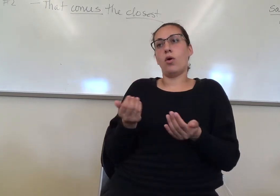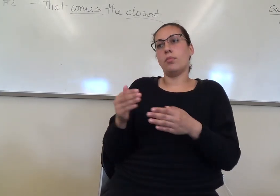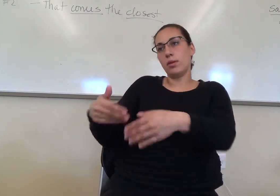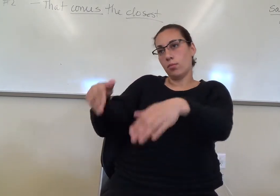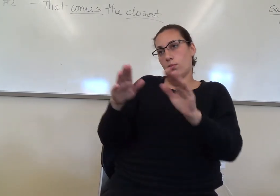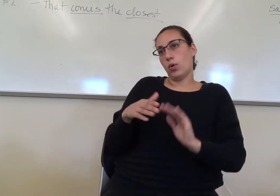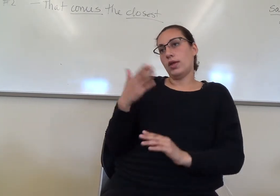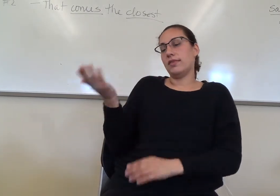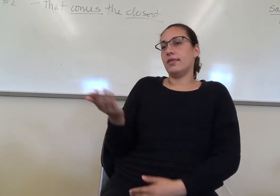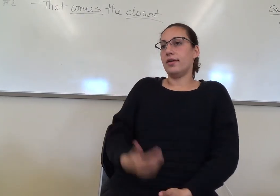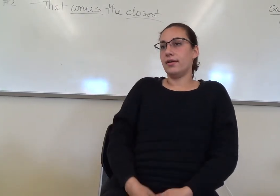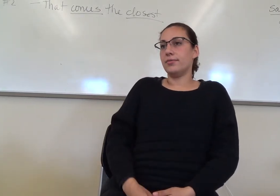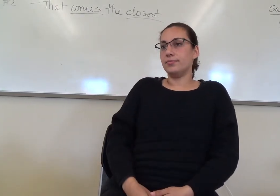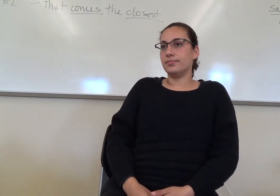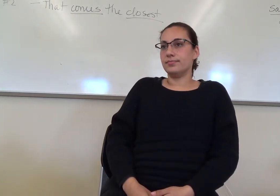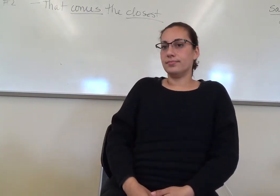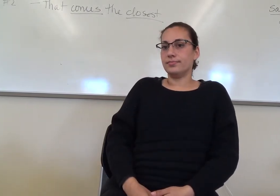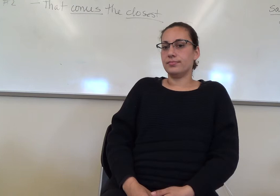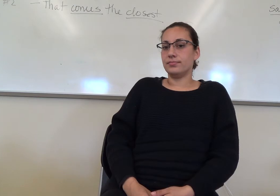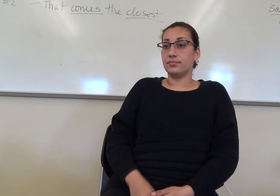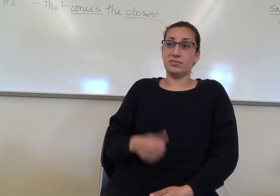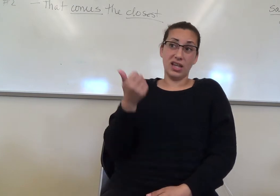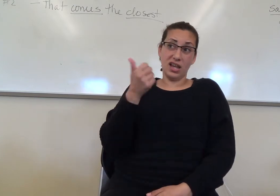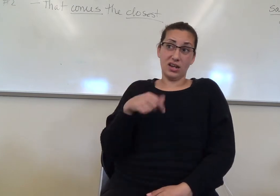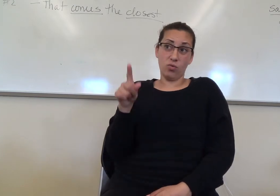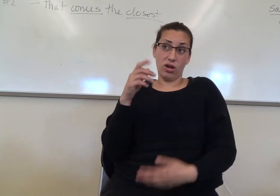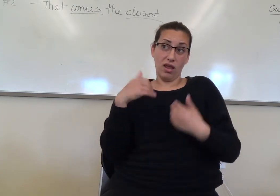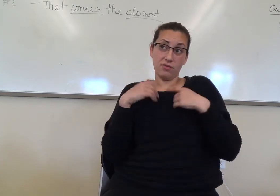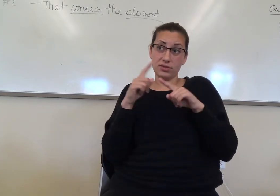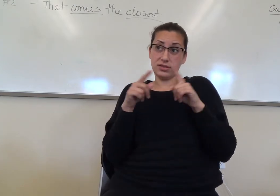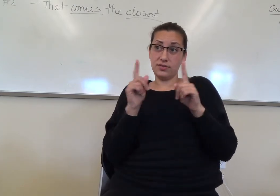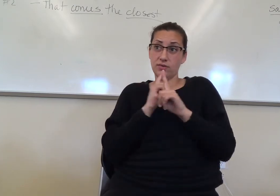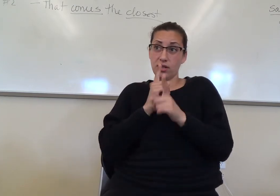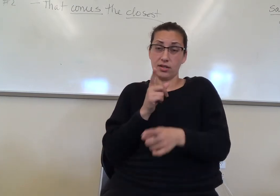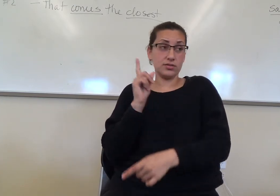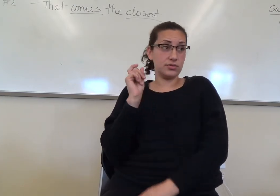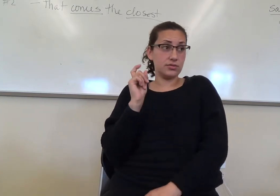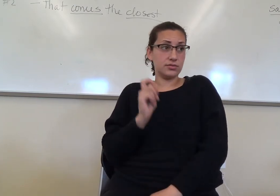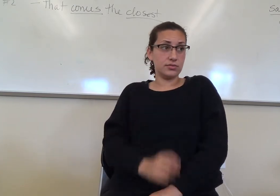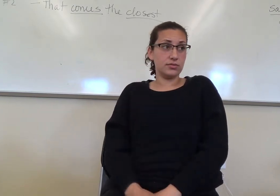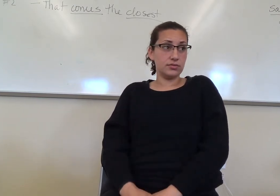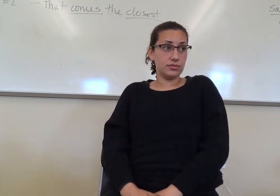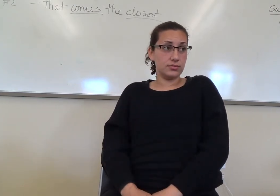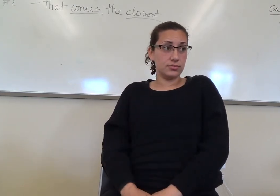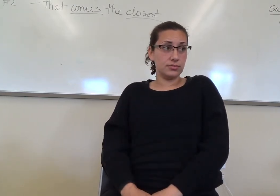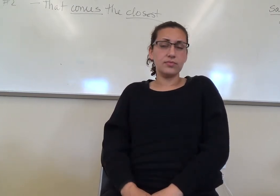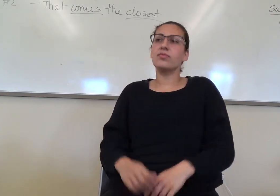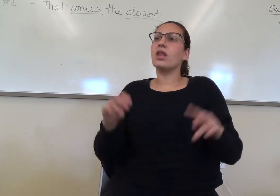people? Anybody get anything else for that? So what's the topic sentence?